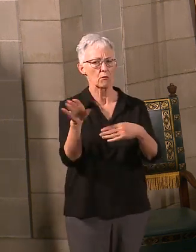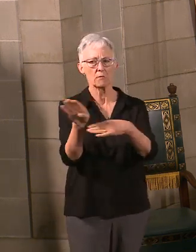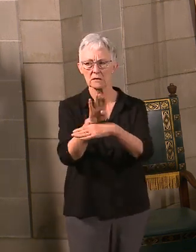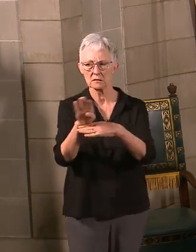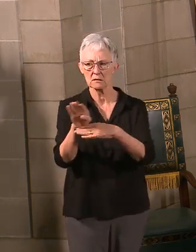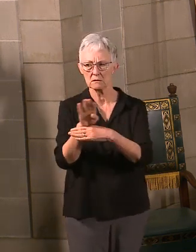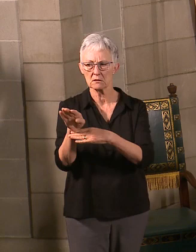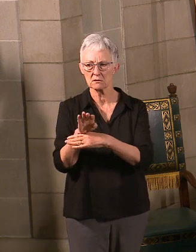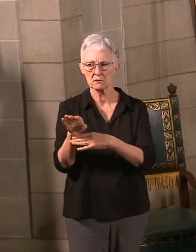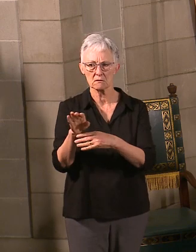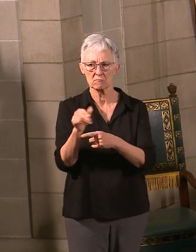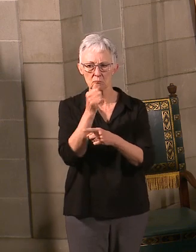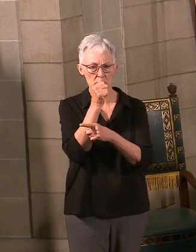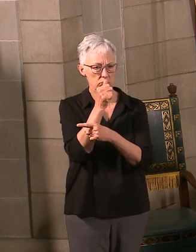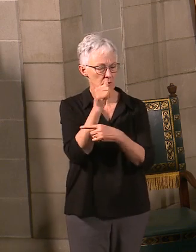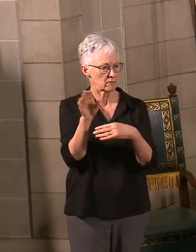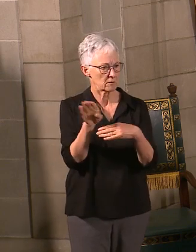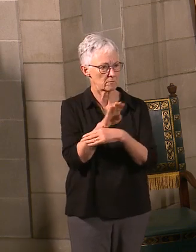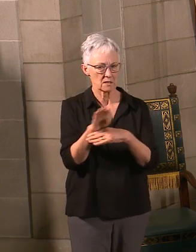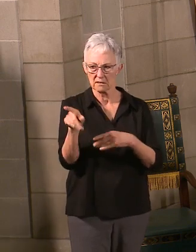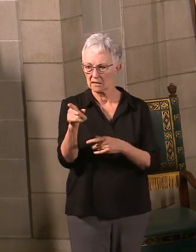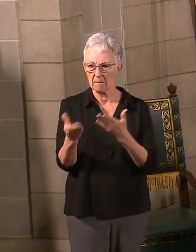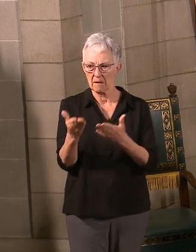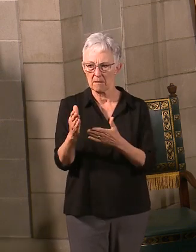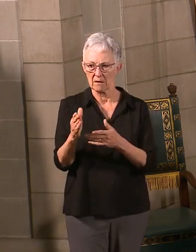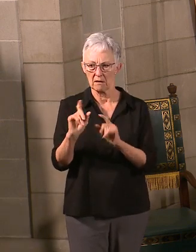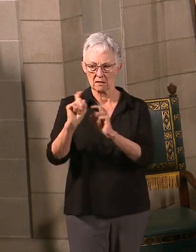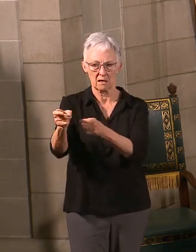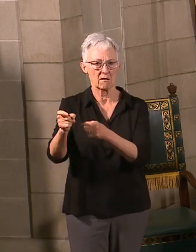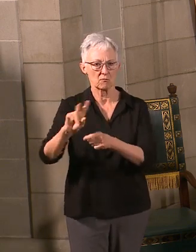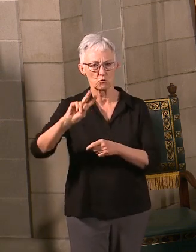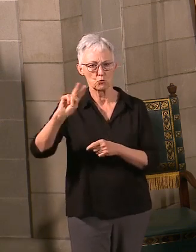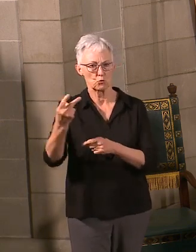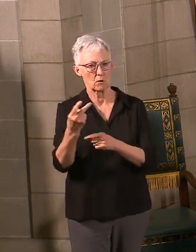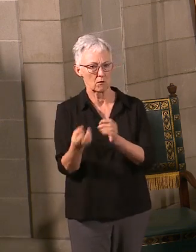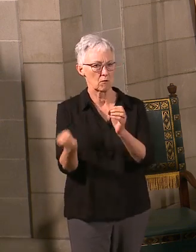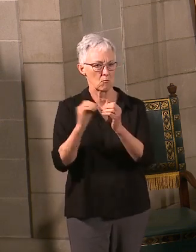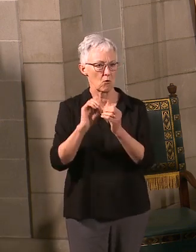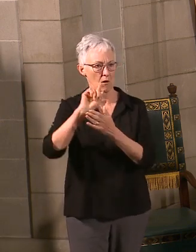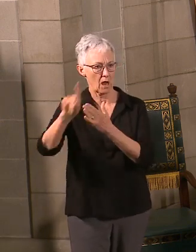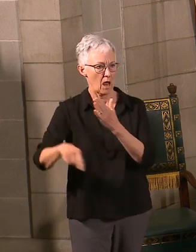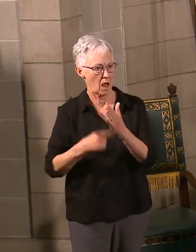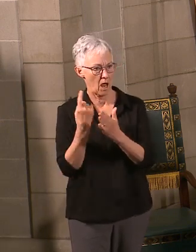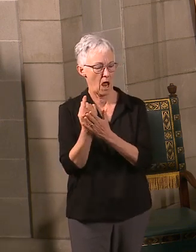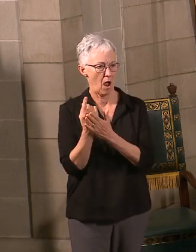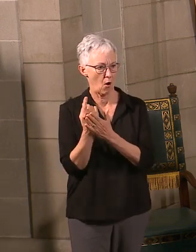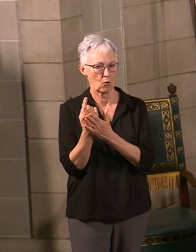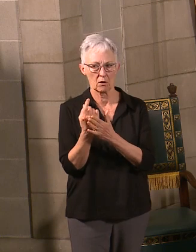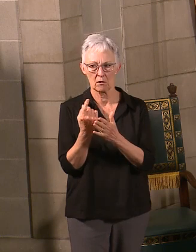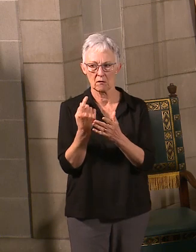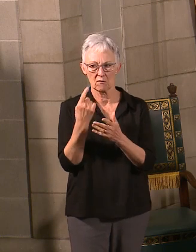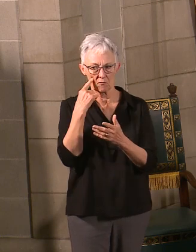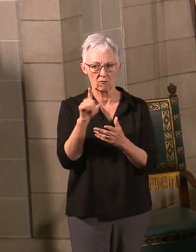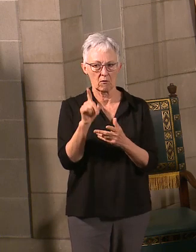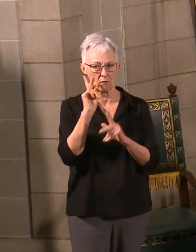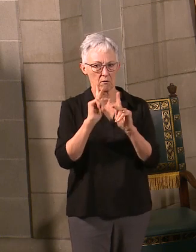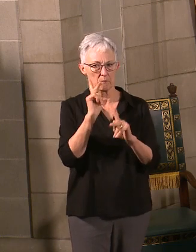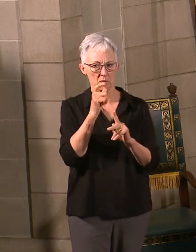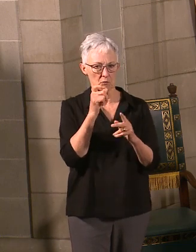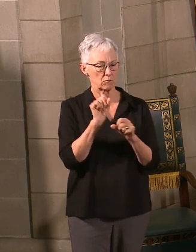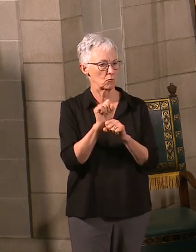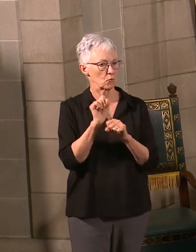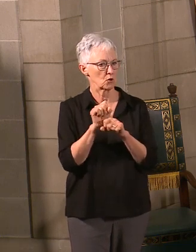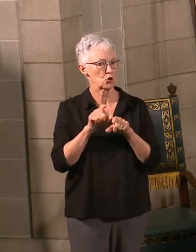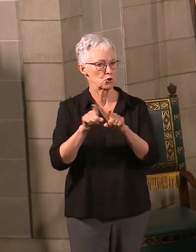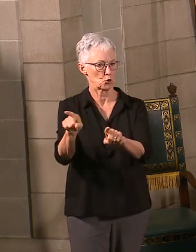a $2 bump. I don't have any. I know a couple of businesses that may be doing that. Actually, I know of one off the top of my head. but I don't know